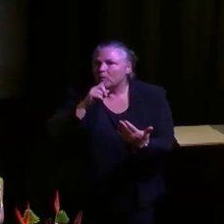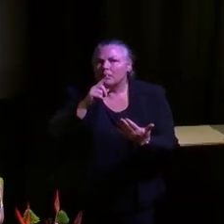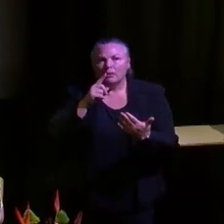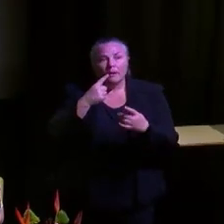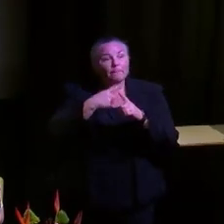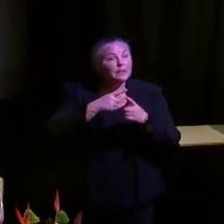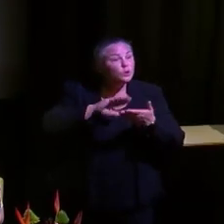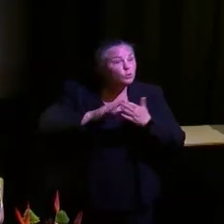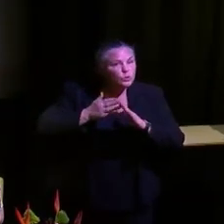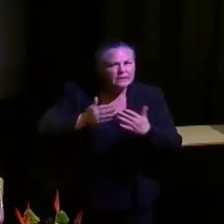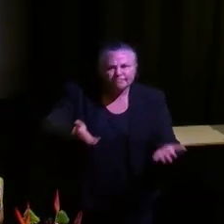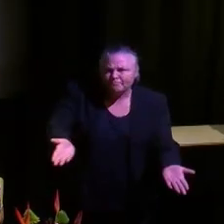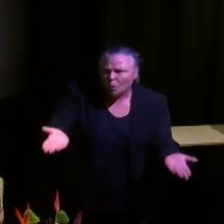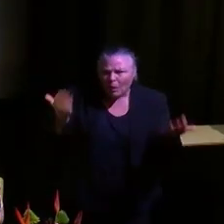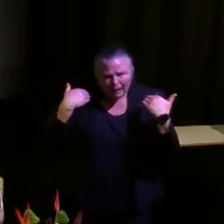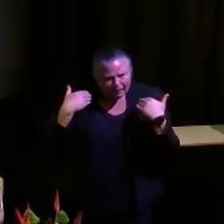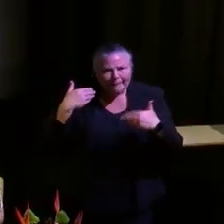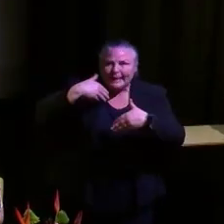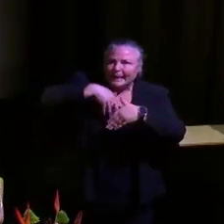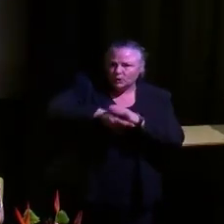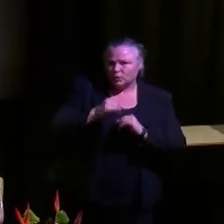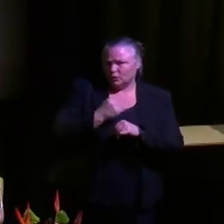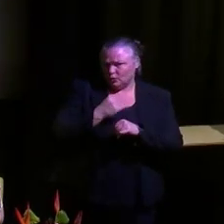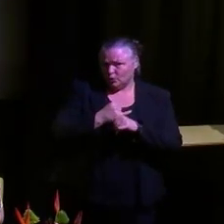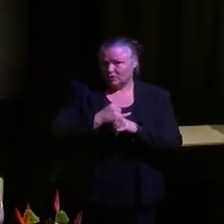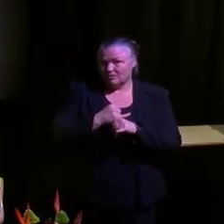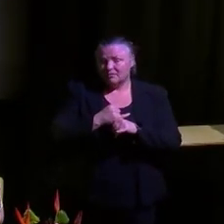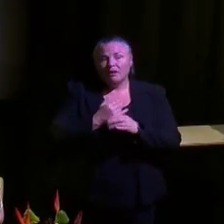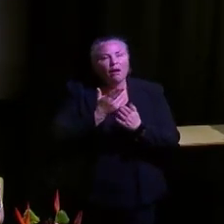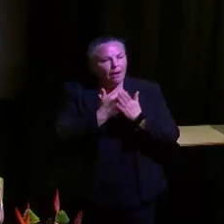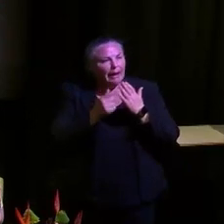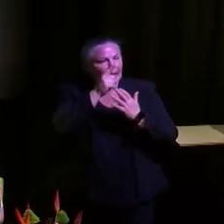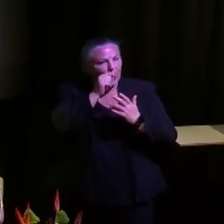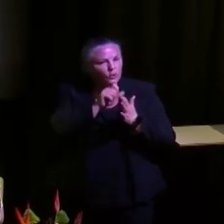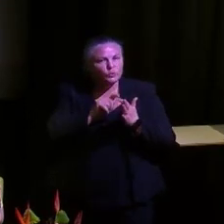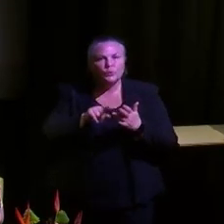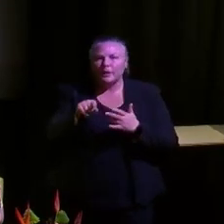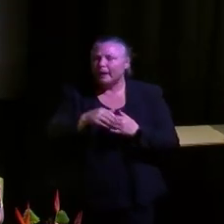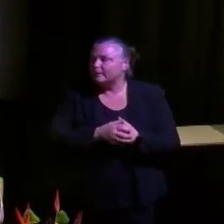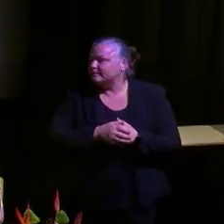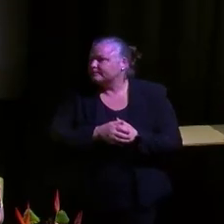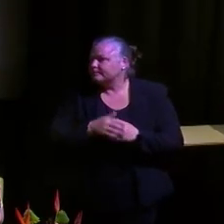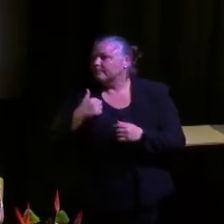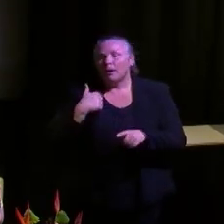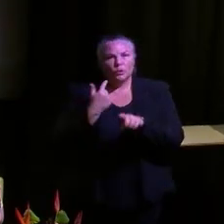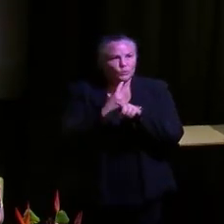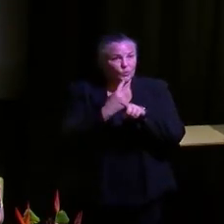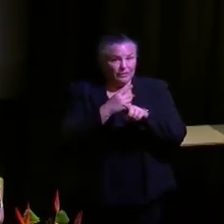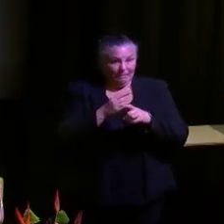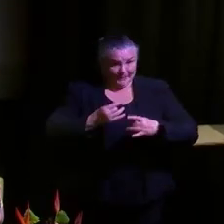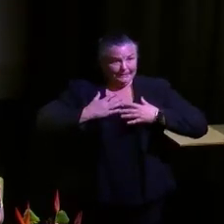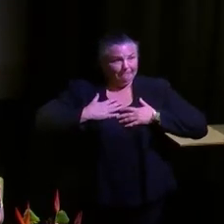get past that, that's sometimes where artists can do that. Mm. And, you know, I'm sort of talking firsthand.